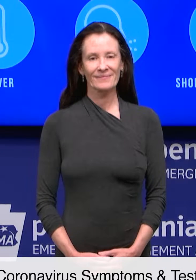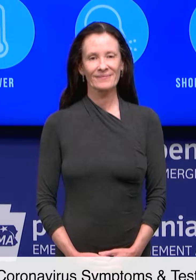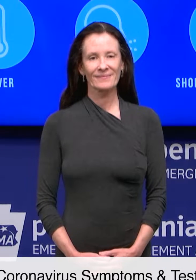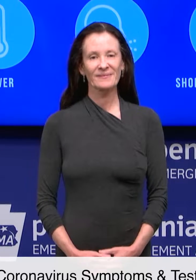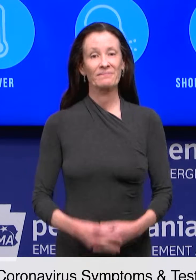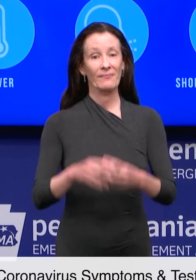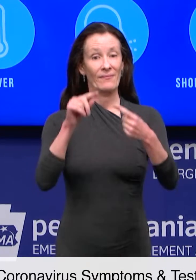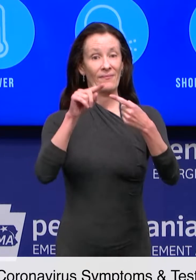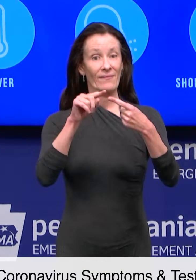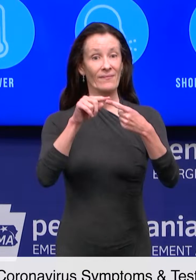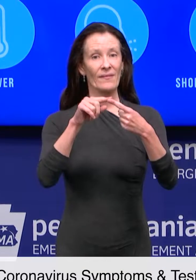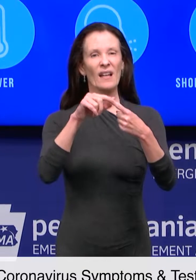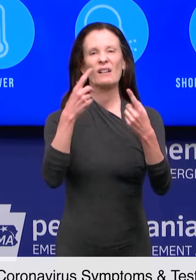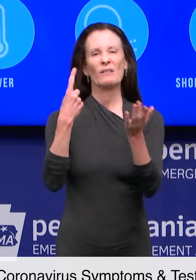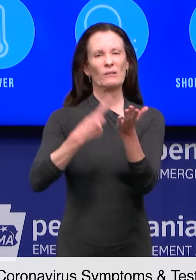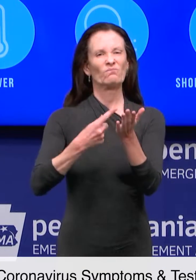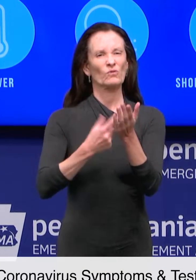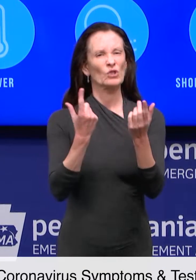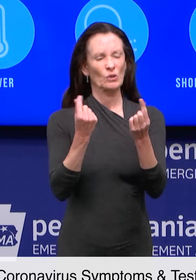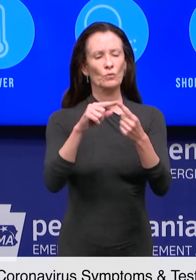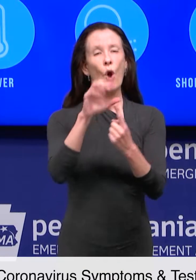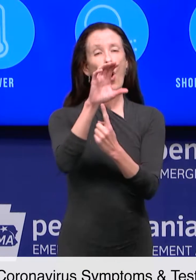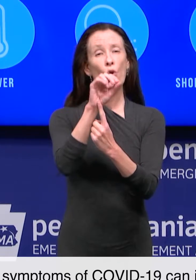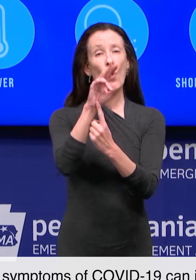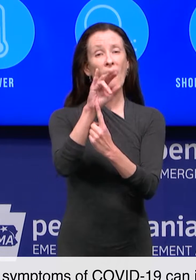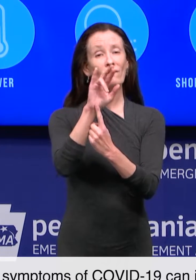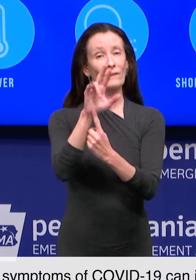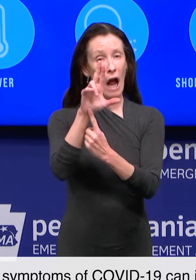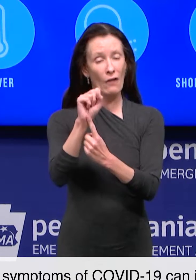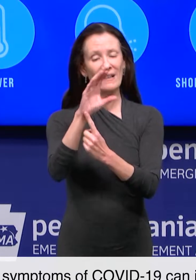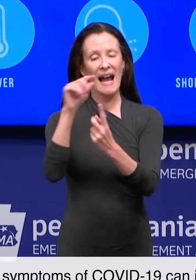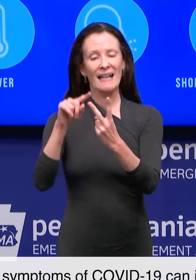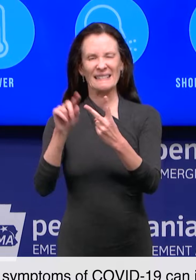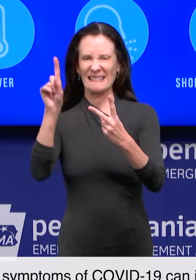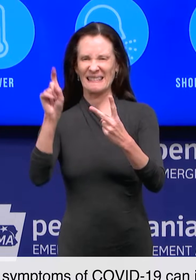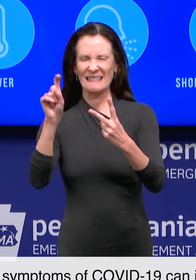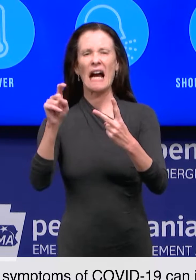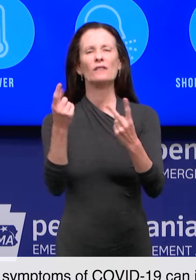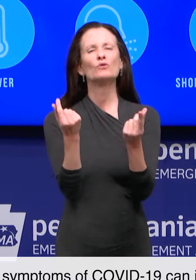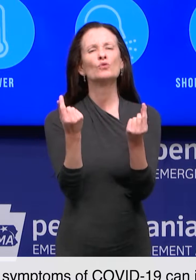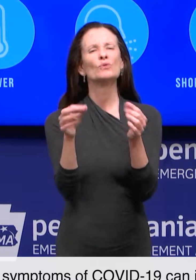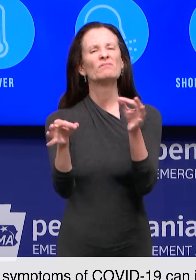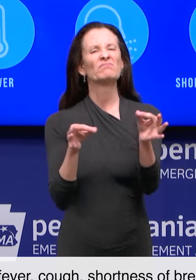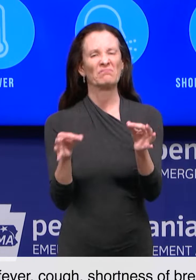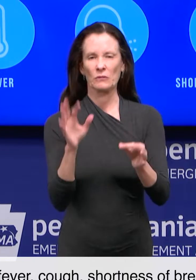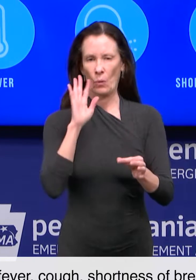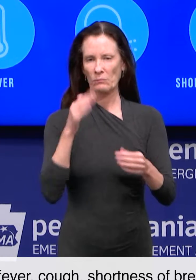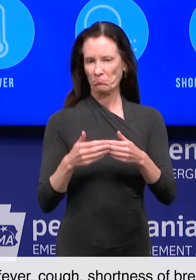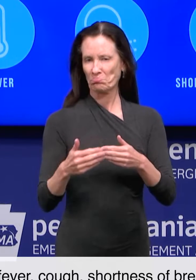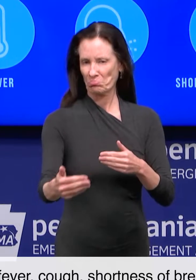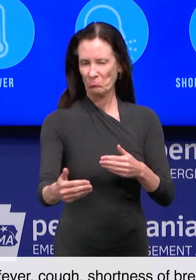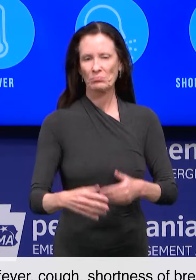Coronavirus Symptoms and Testing The symptoms of COVID-19 can include fever, cough,